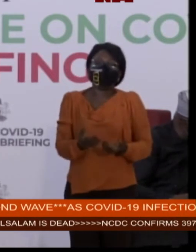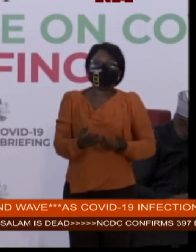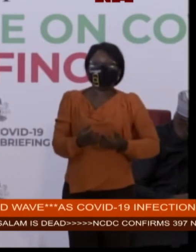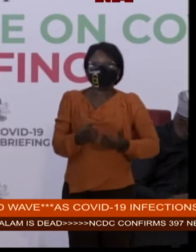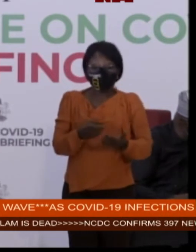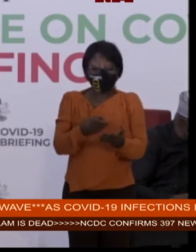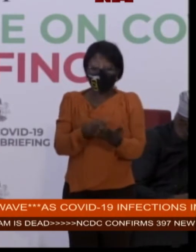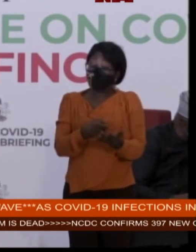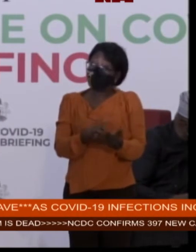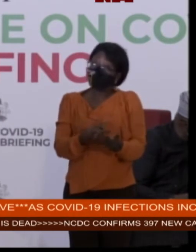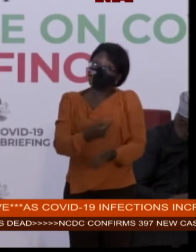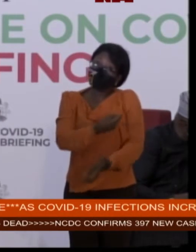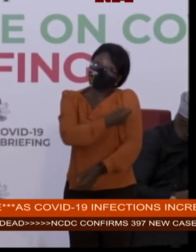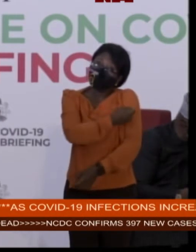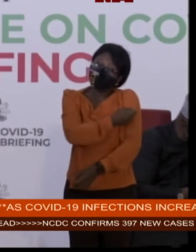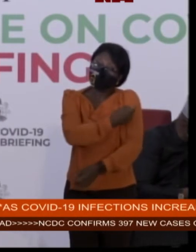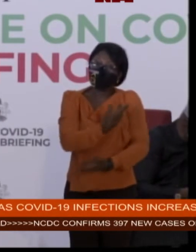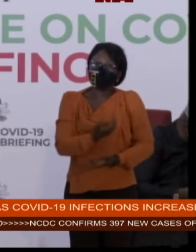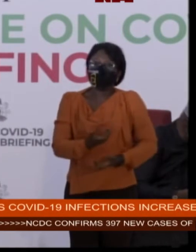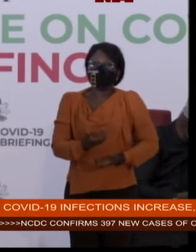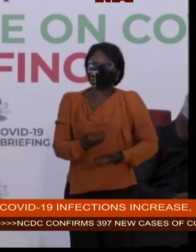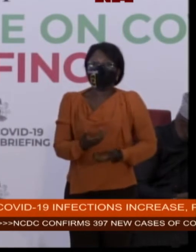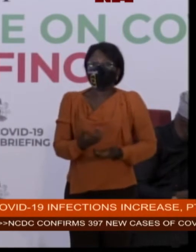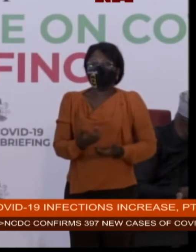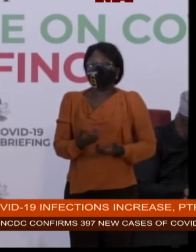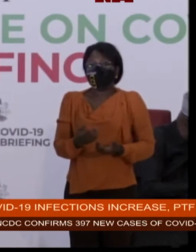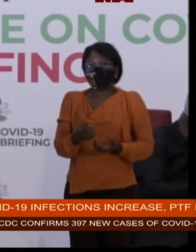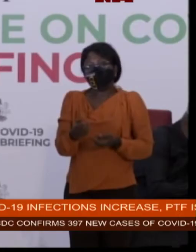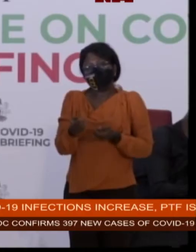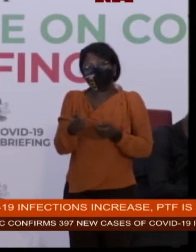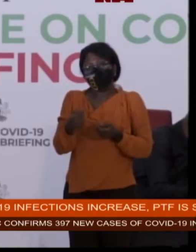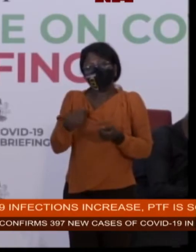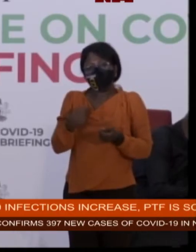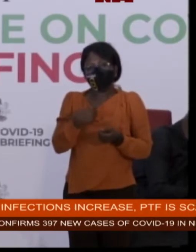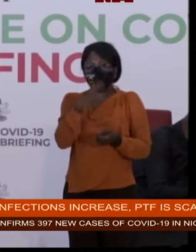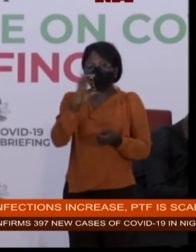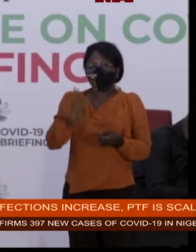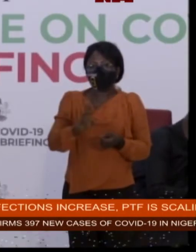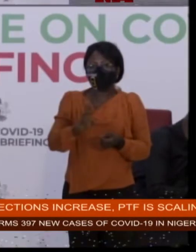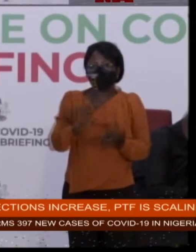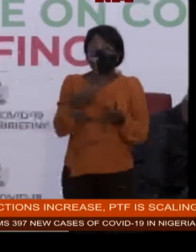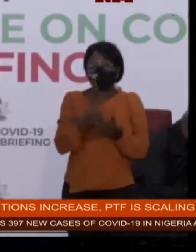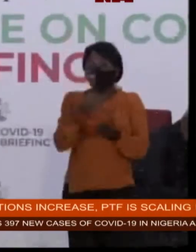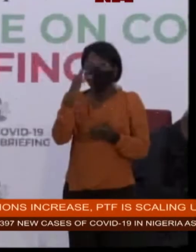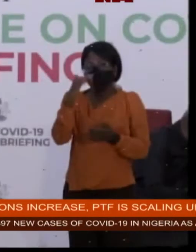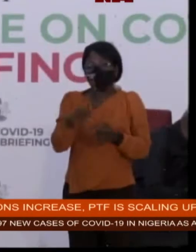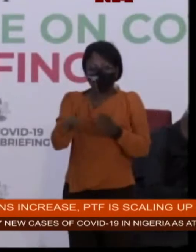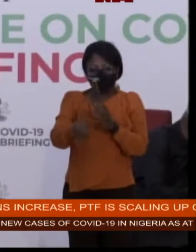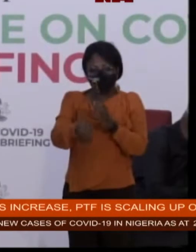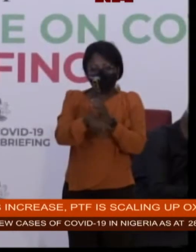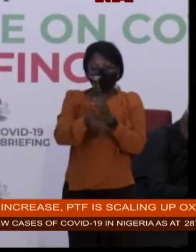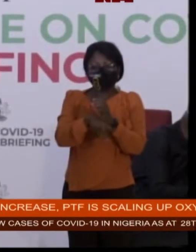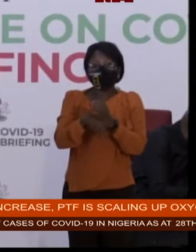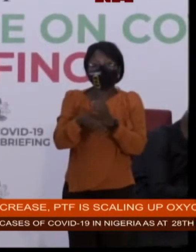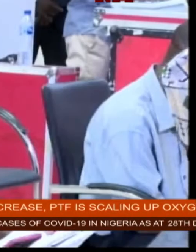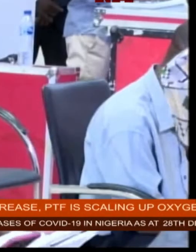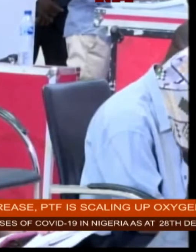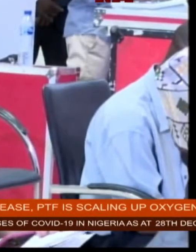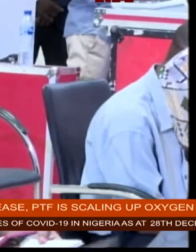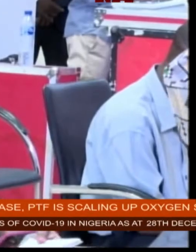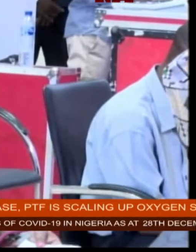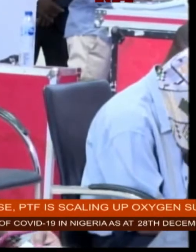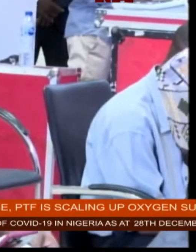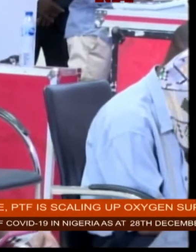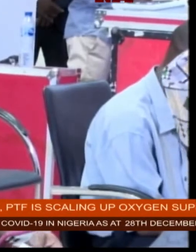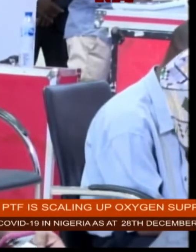These vaccines have been managed by National Primary Health Care Development Agency.